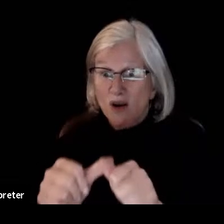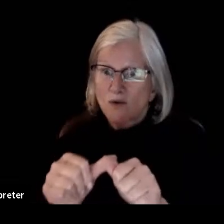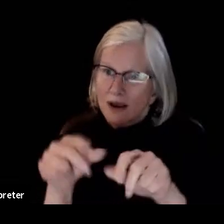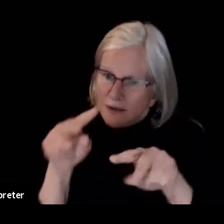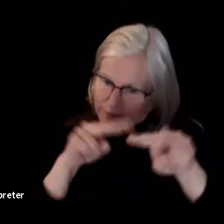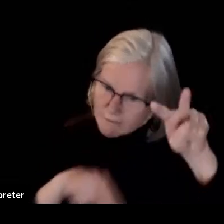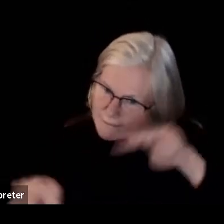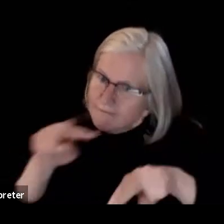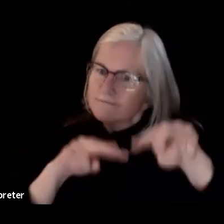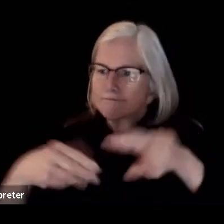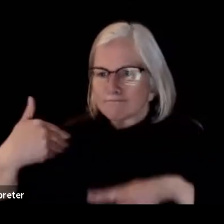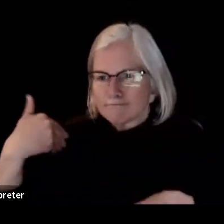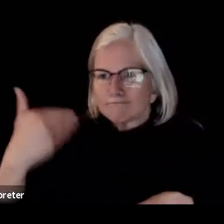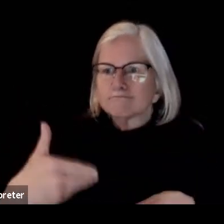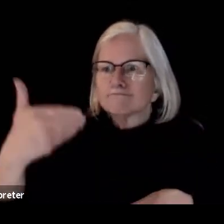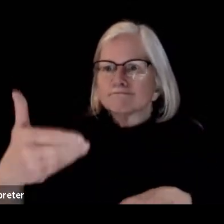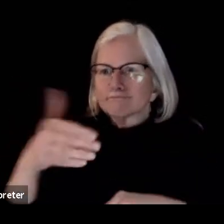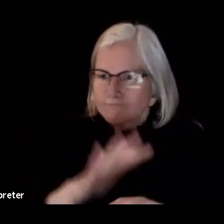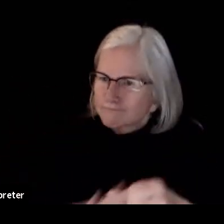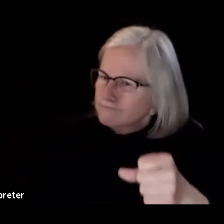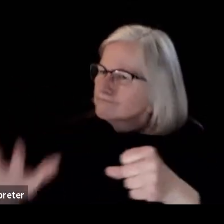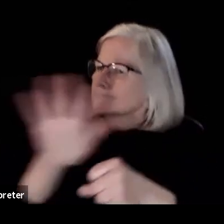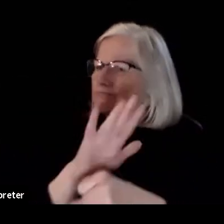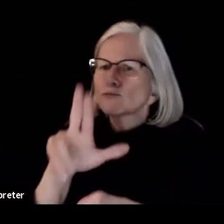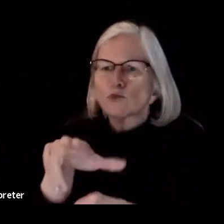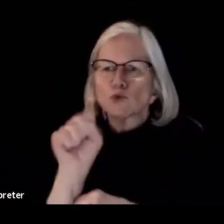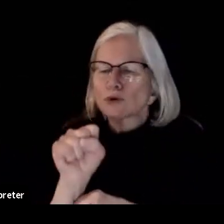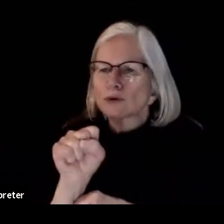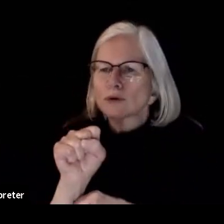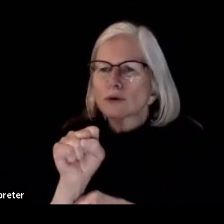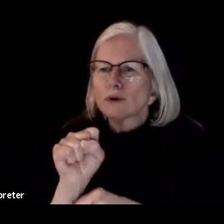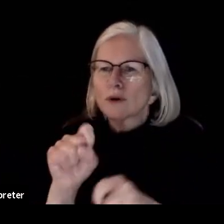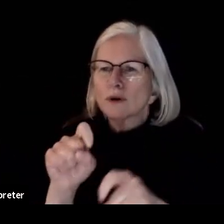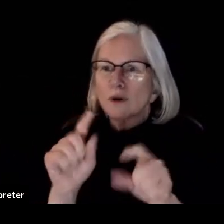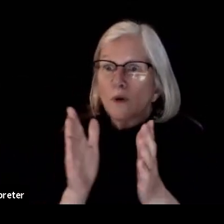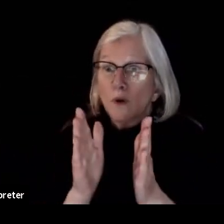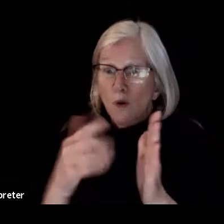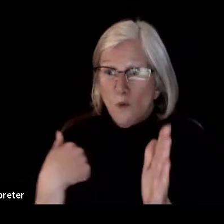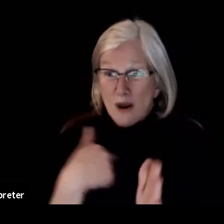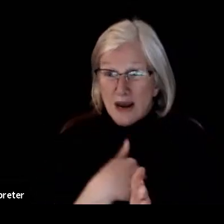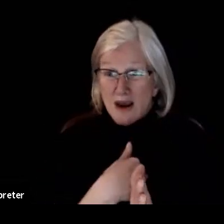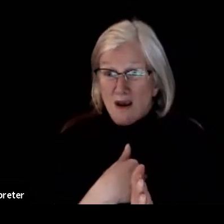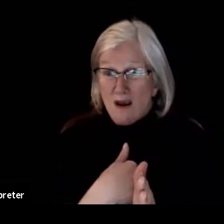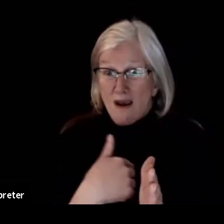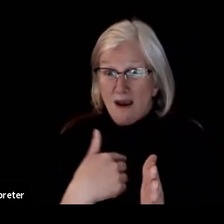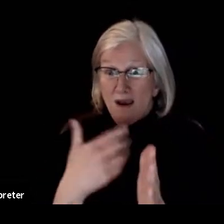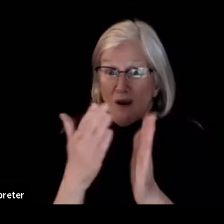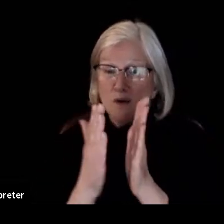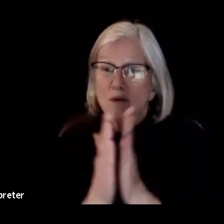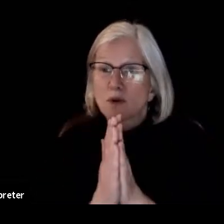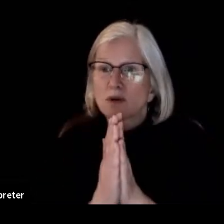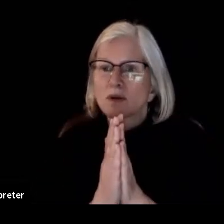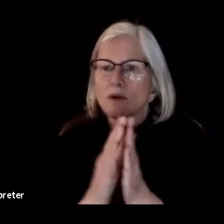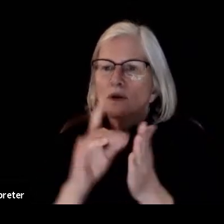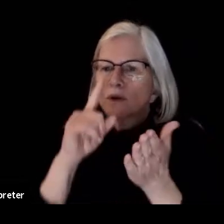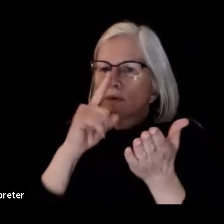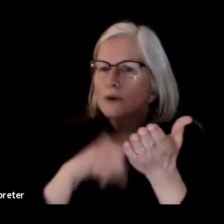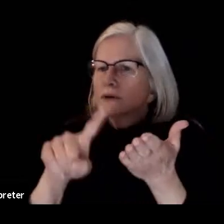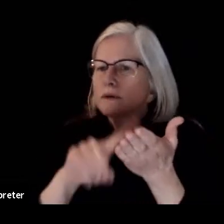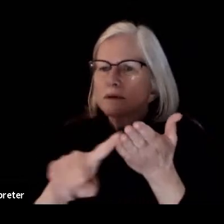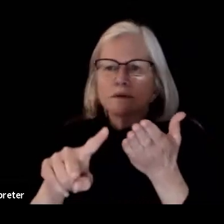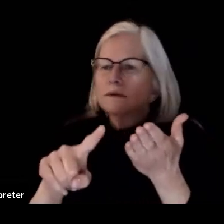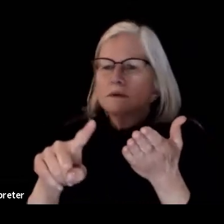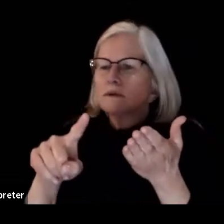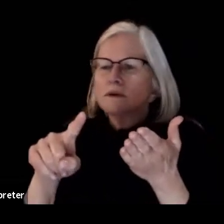across the country, but the work for the request that we're making is not a research request. It is simply a means